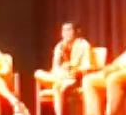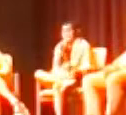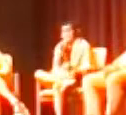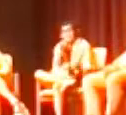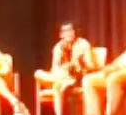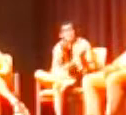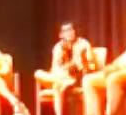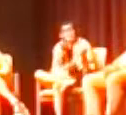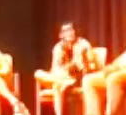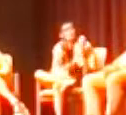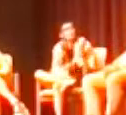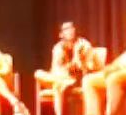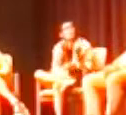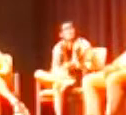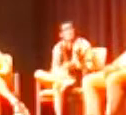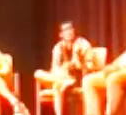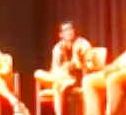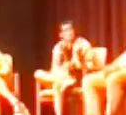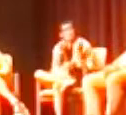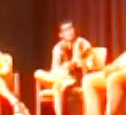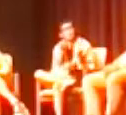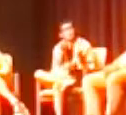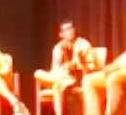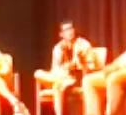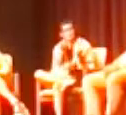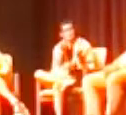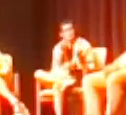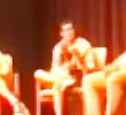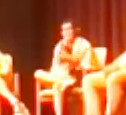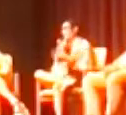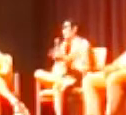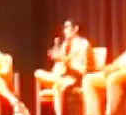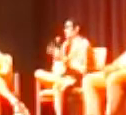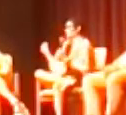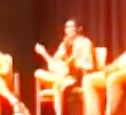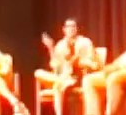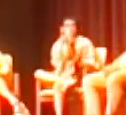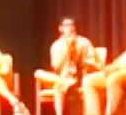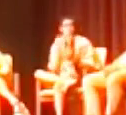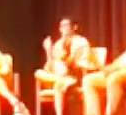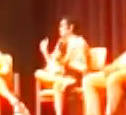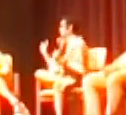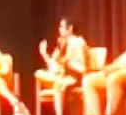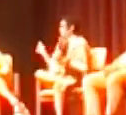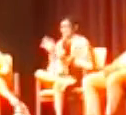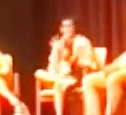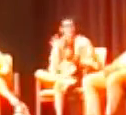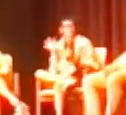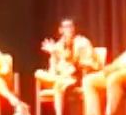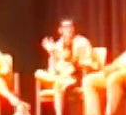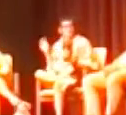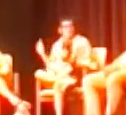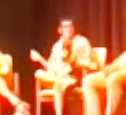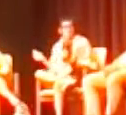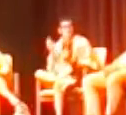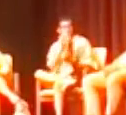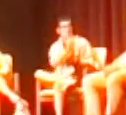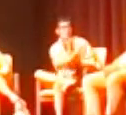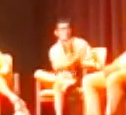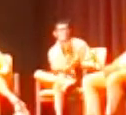And I want to talk about the poem itself, the short form. Yes. And I want to talk to